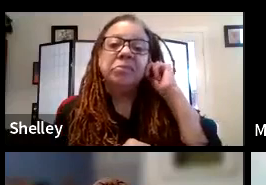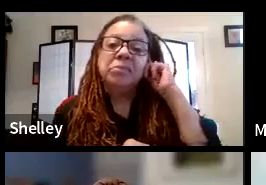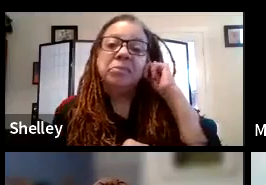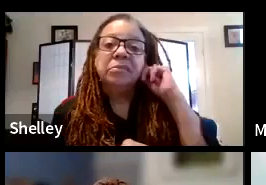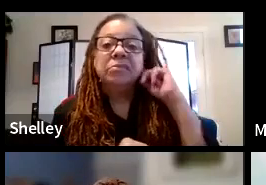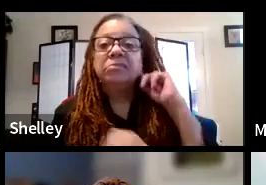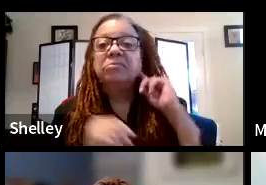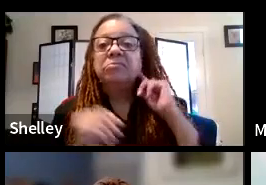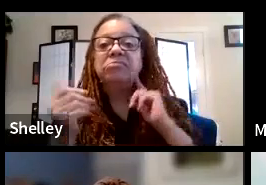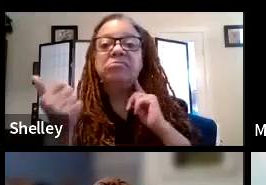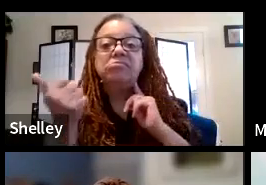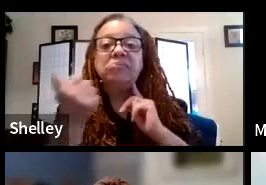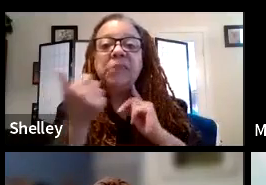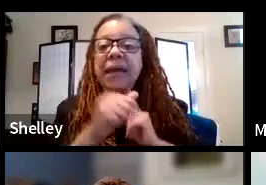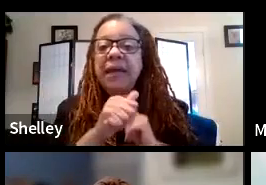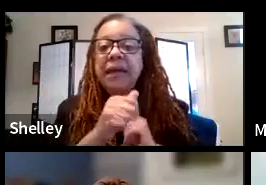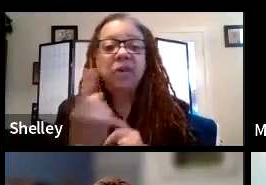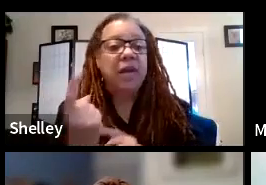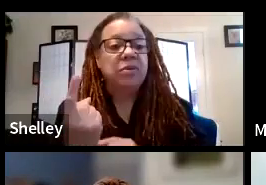else?